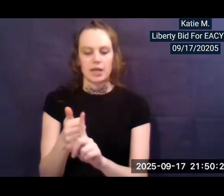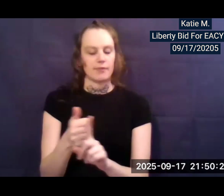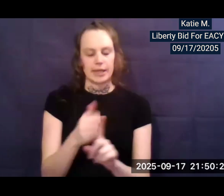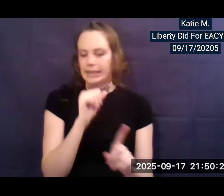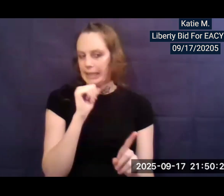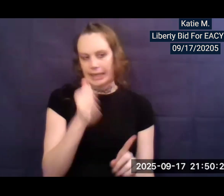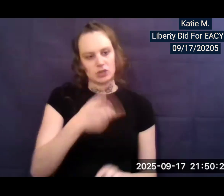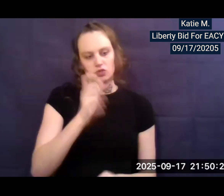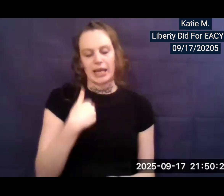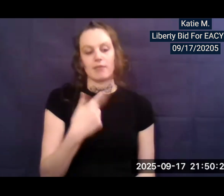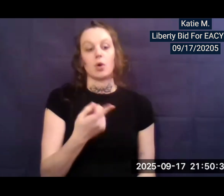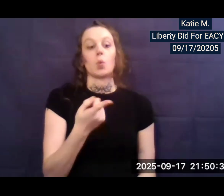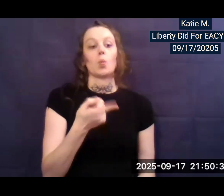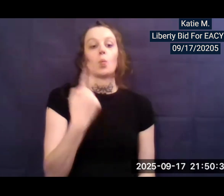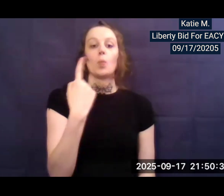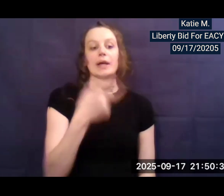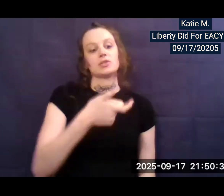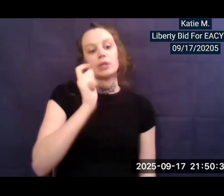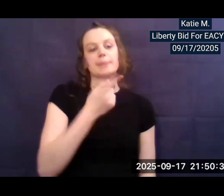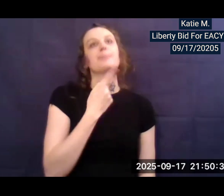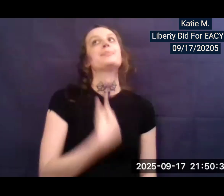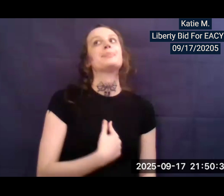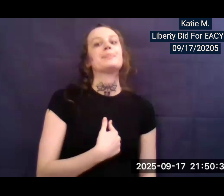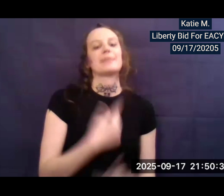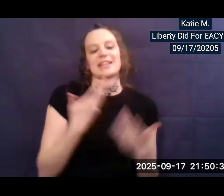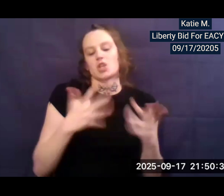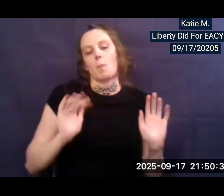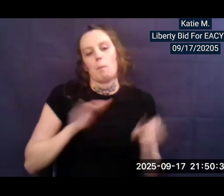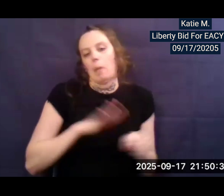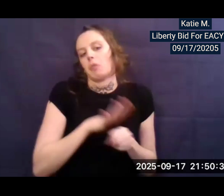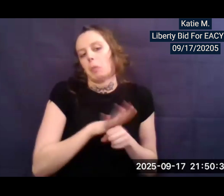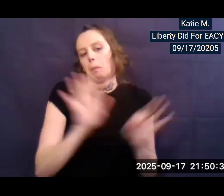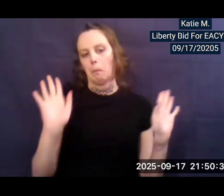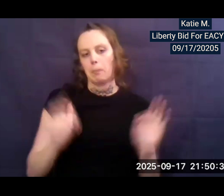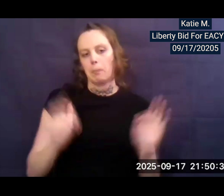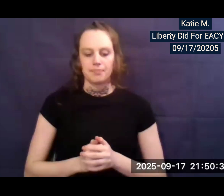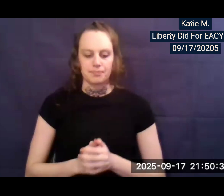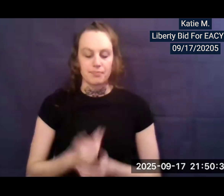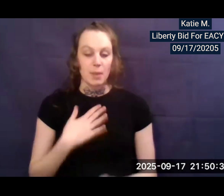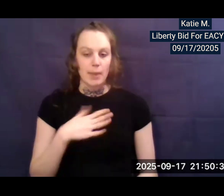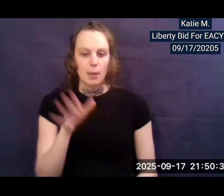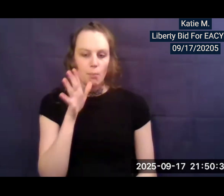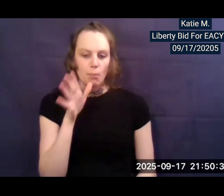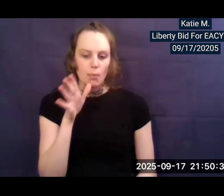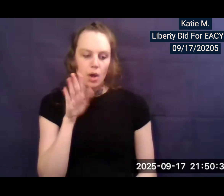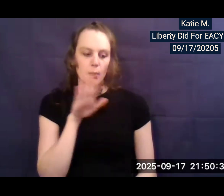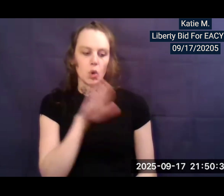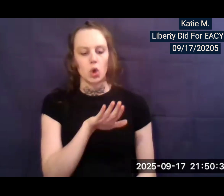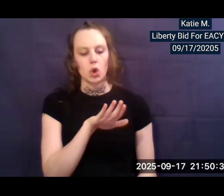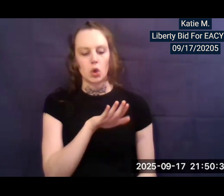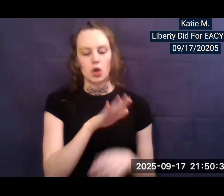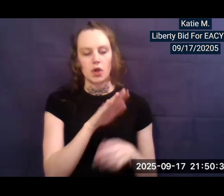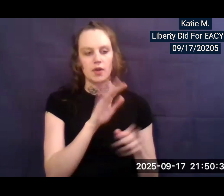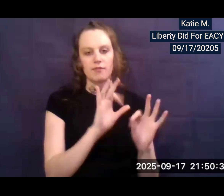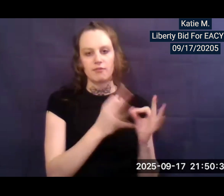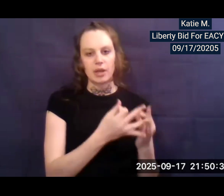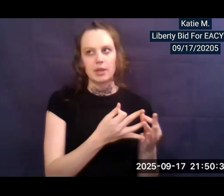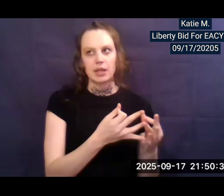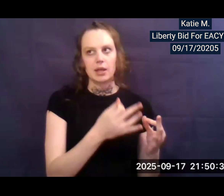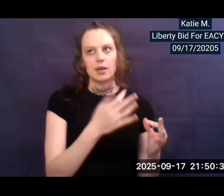just like tipsy from that. And like my mom's side of the family was very like my mom is one of 11 Irish Catholic. I